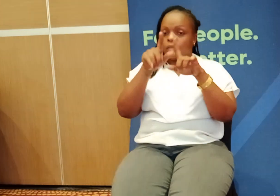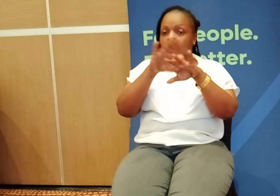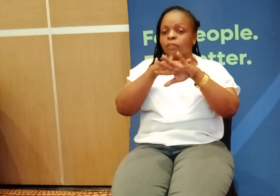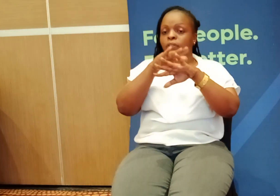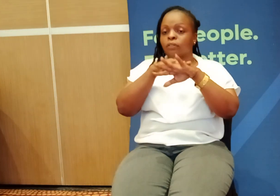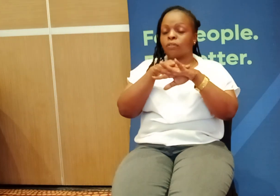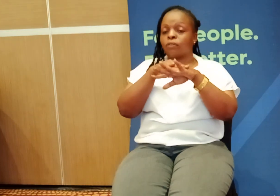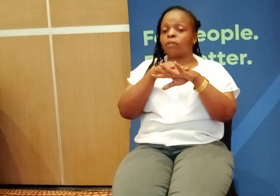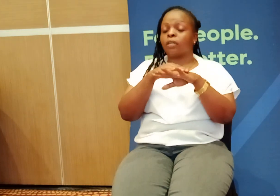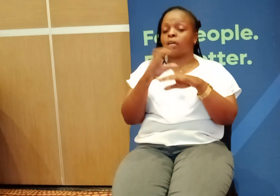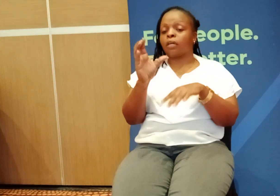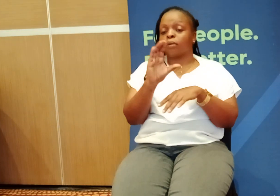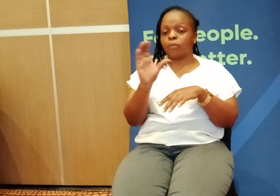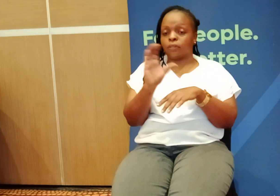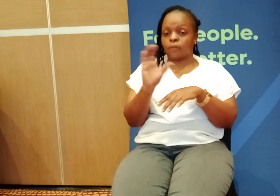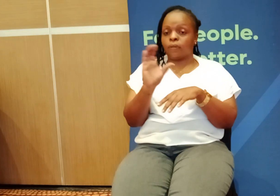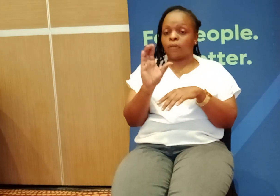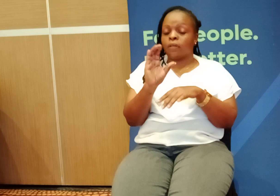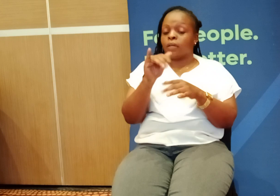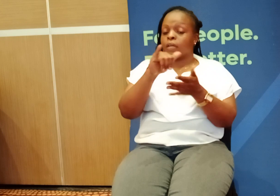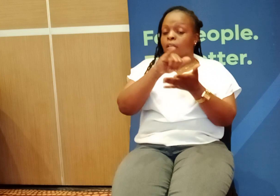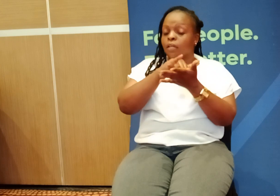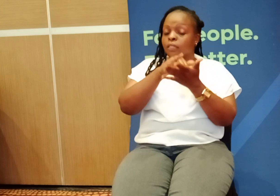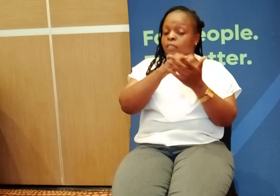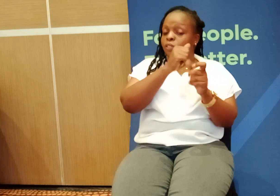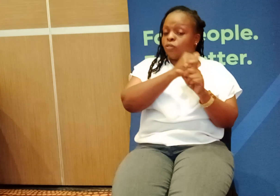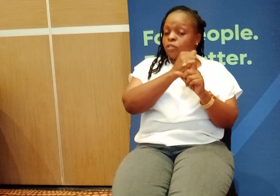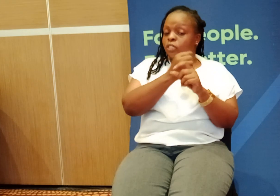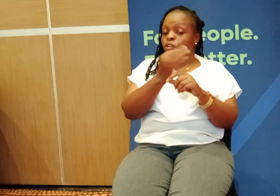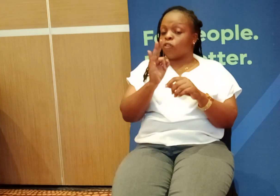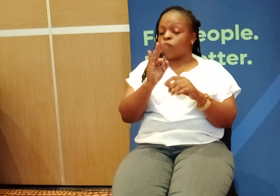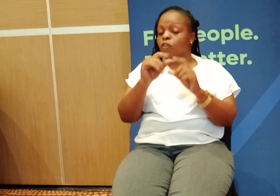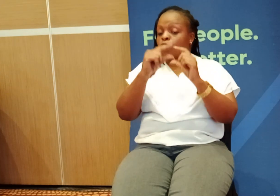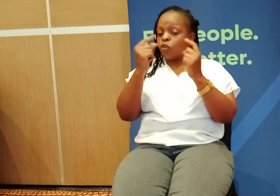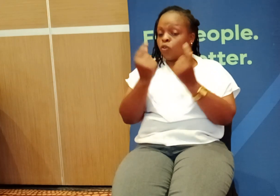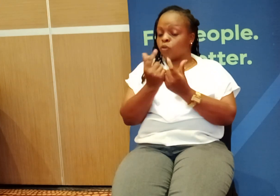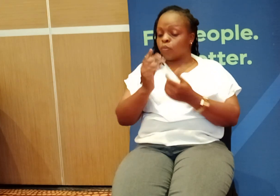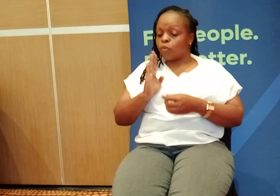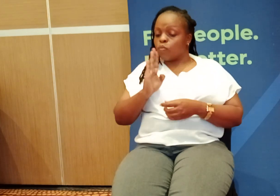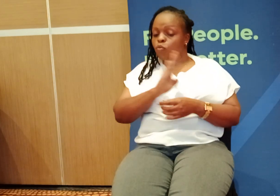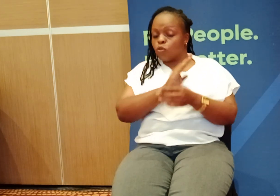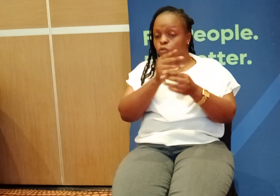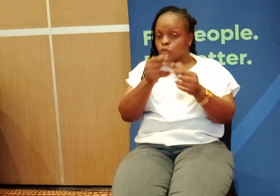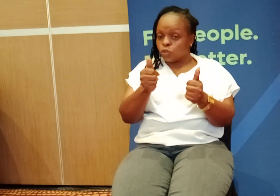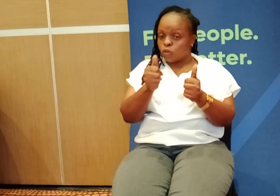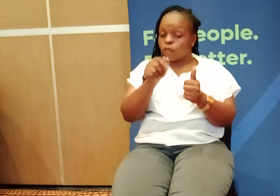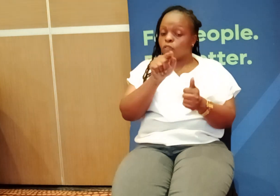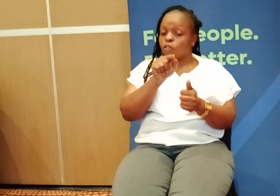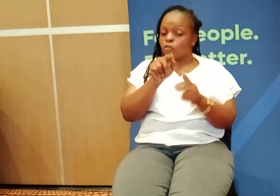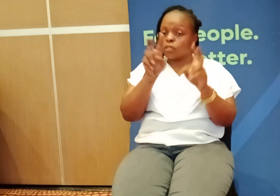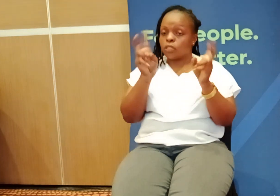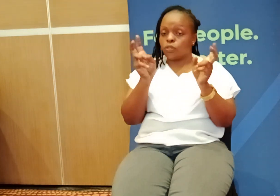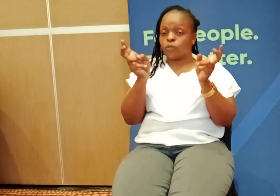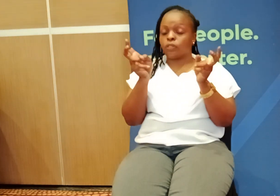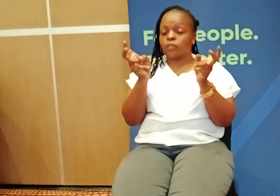on capital. It is the duty of the group board to resolve those issues.